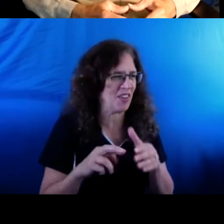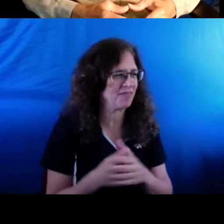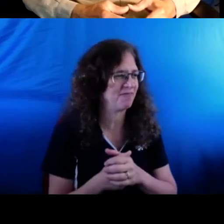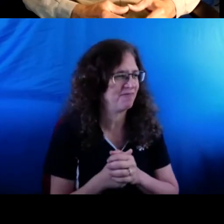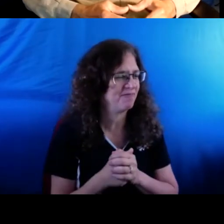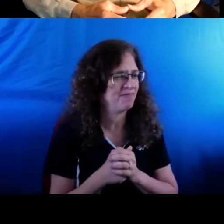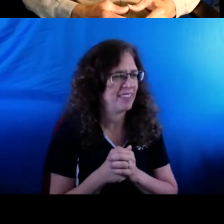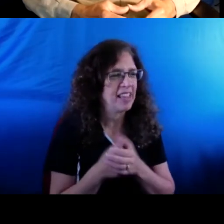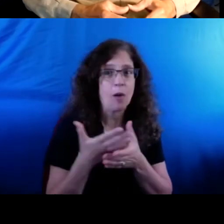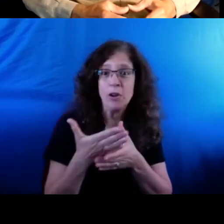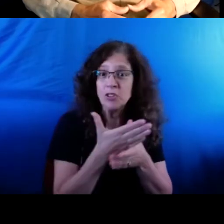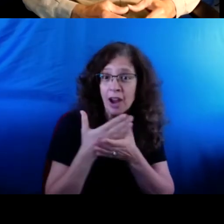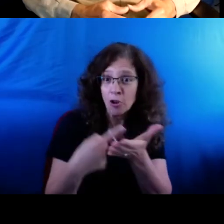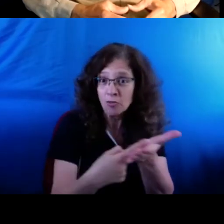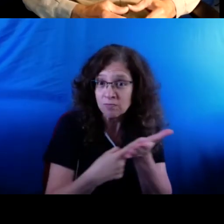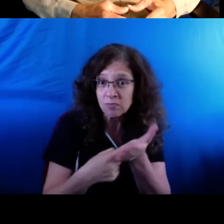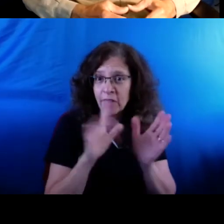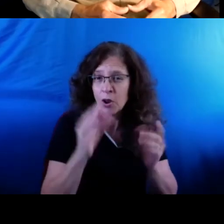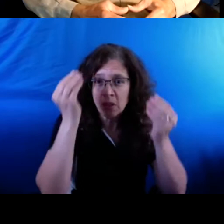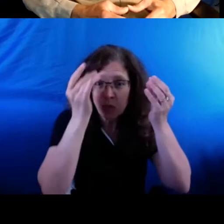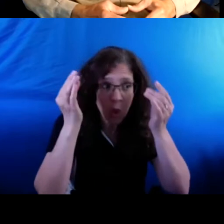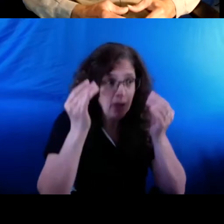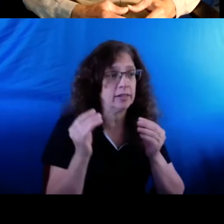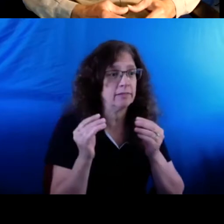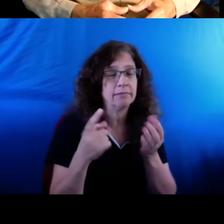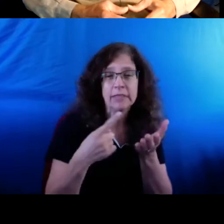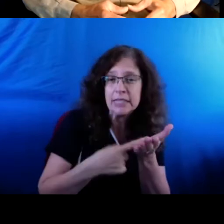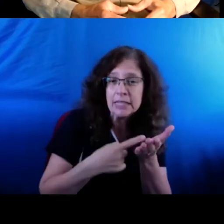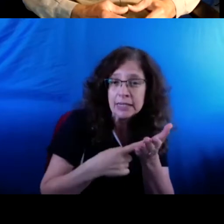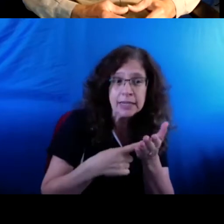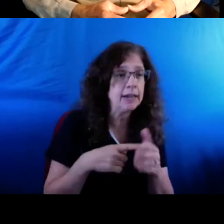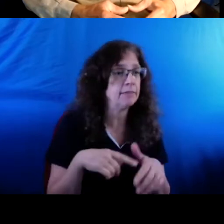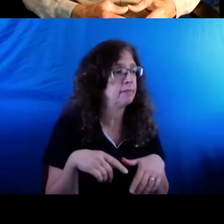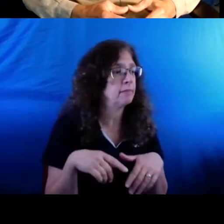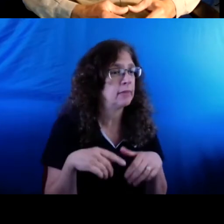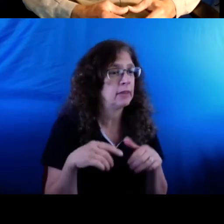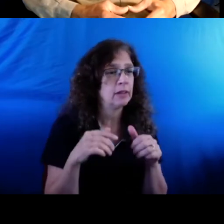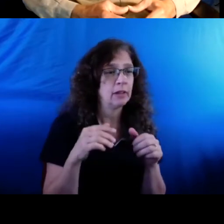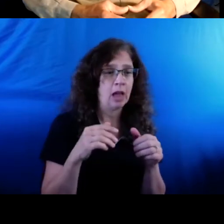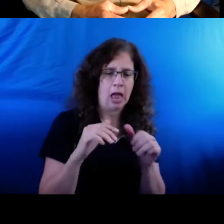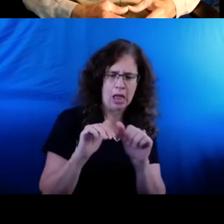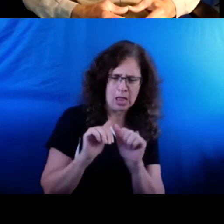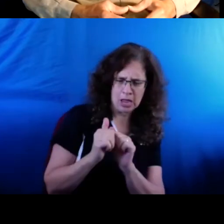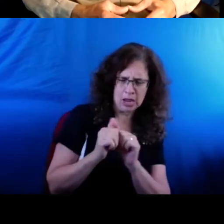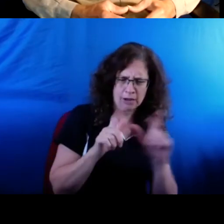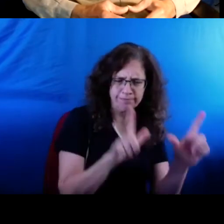How can we increase the net MAP scores with a discussion and thoughts?